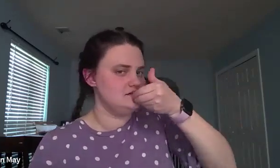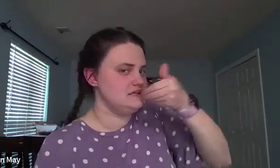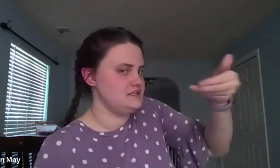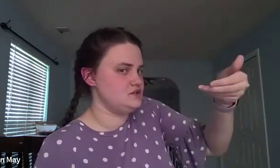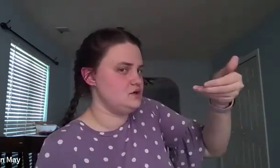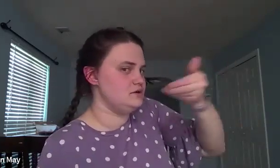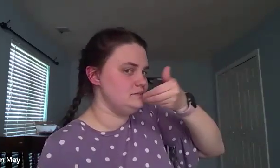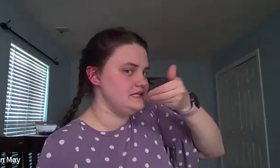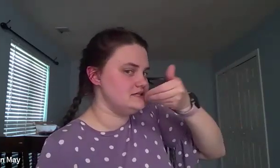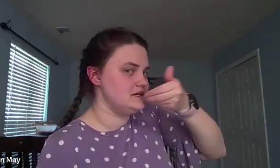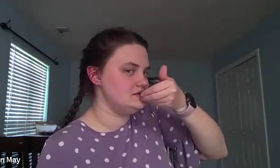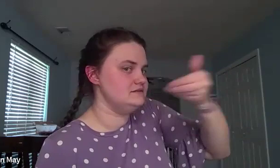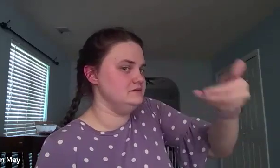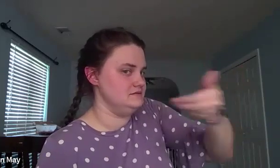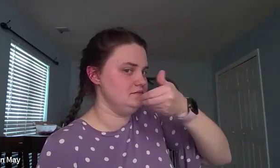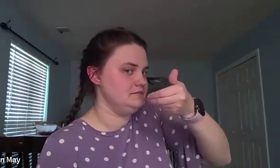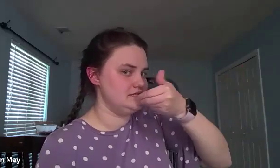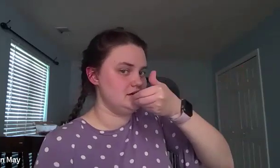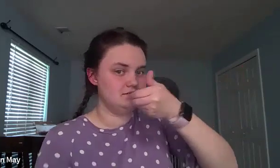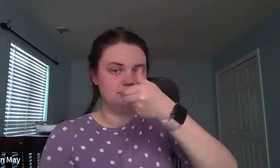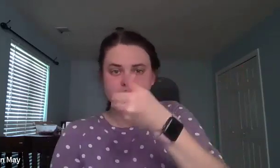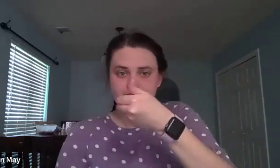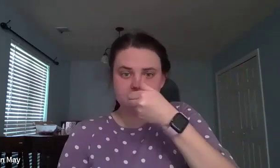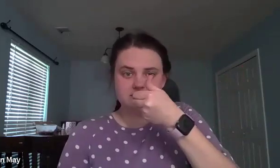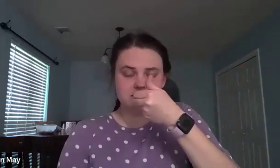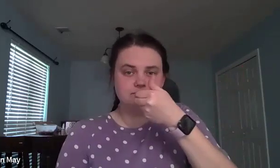Like it's curled pizza. Pizza. Pizza.